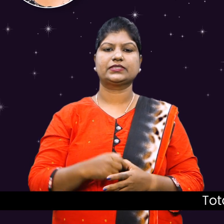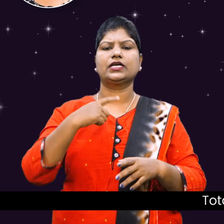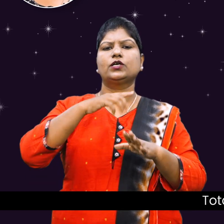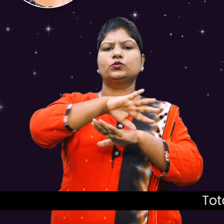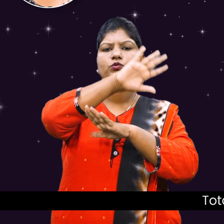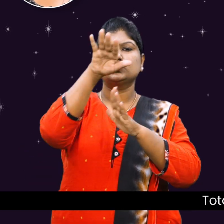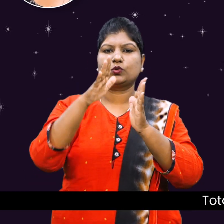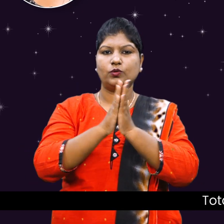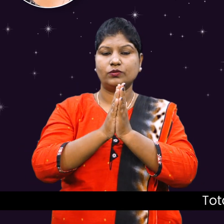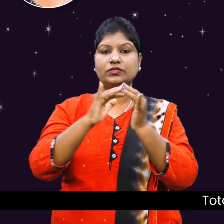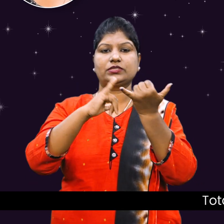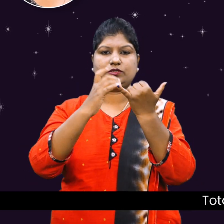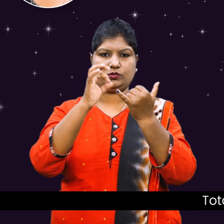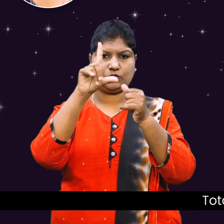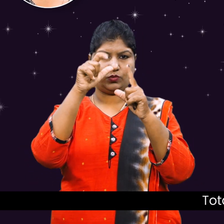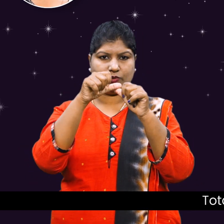Total solar eclipse.